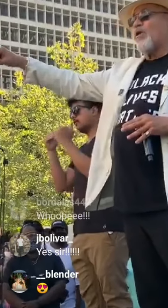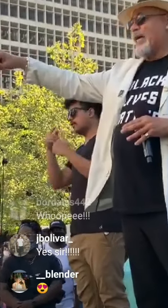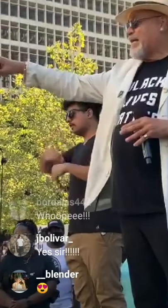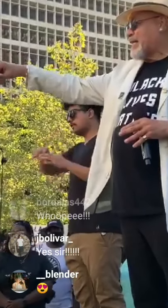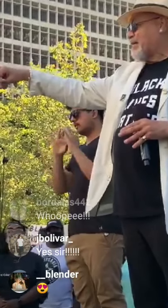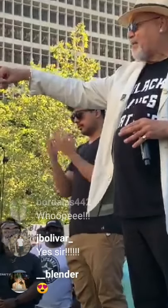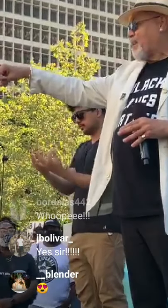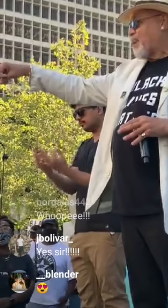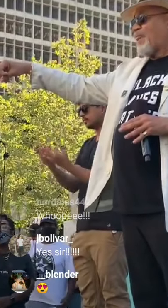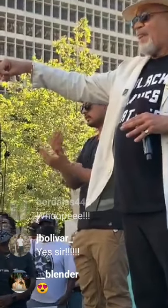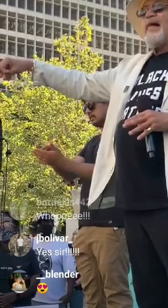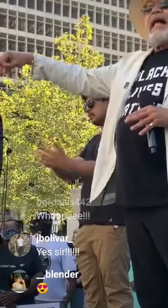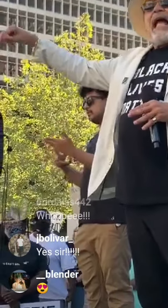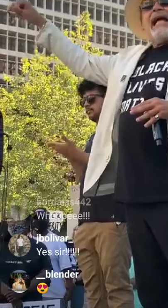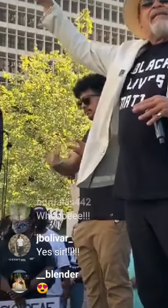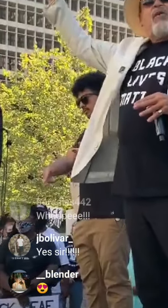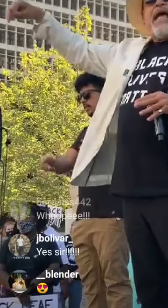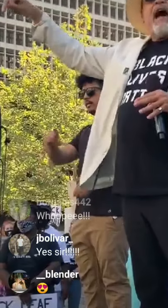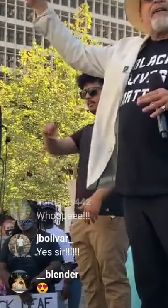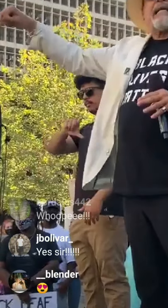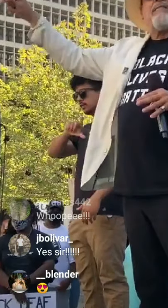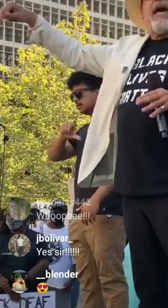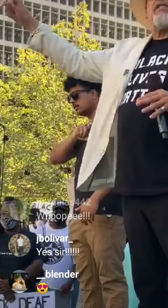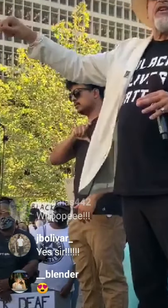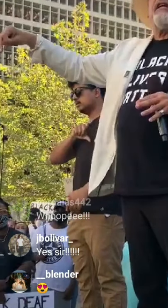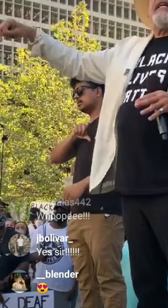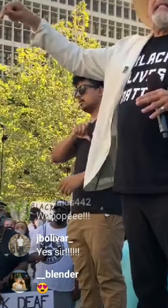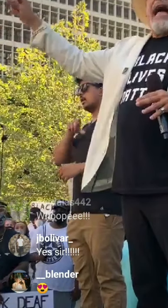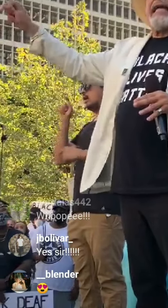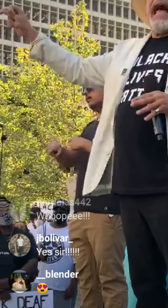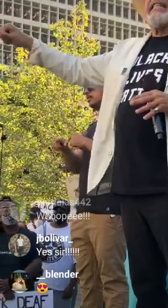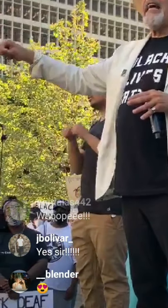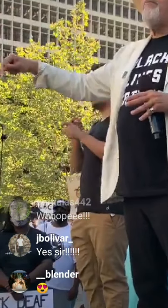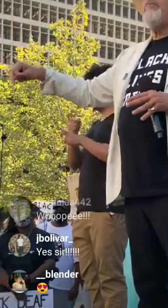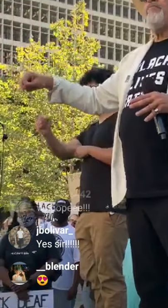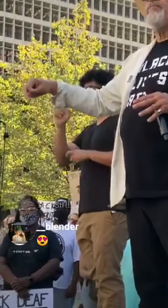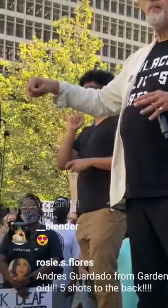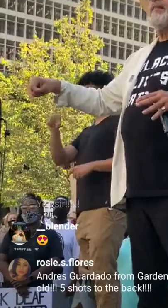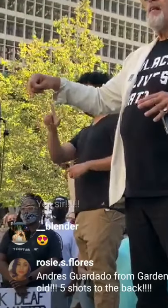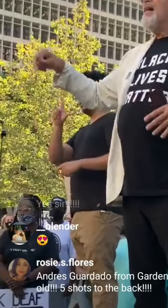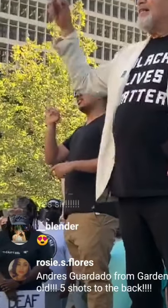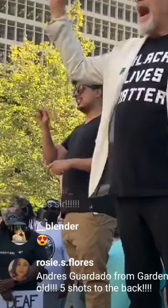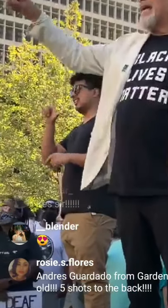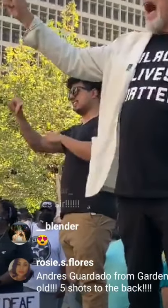we defund the police. Yes. And we have got to make sure Jackie Lacey. Must go. Jackie